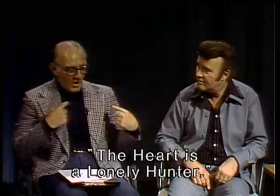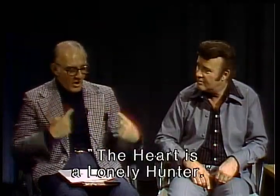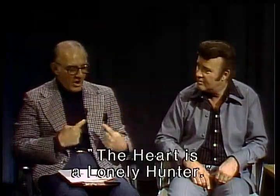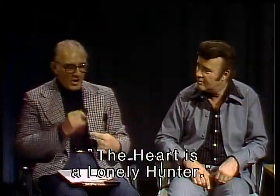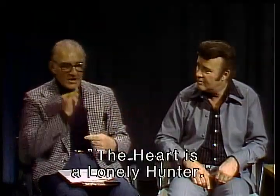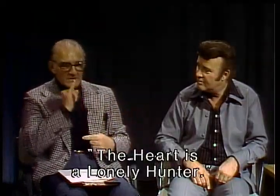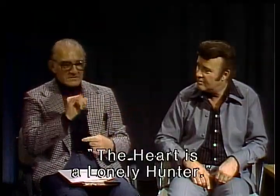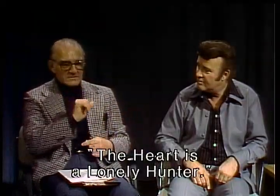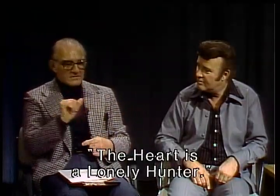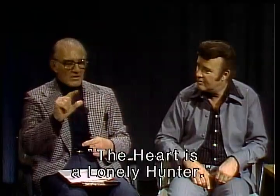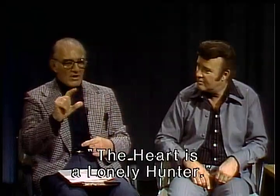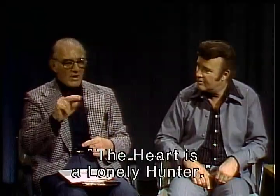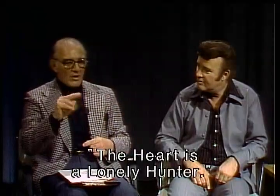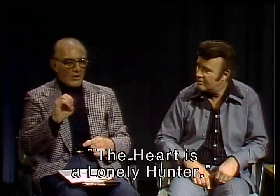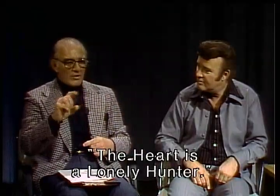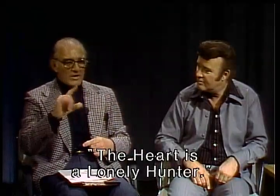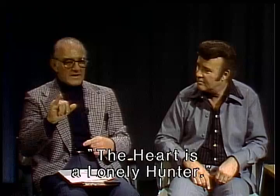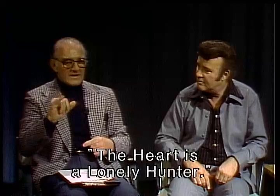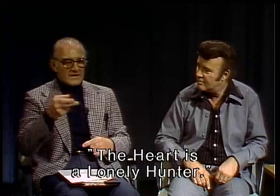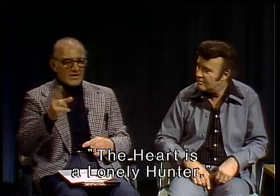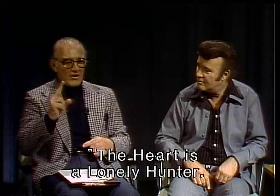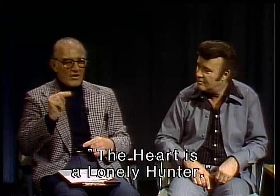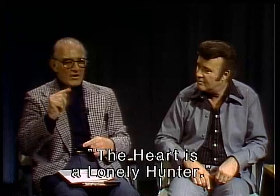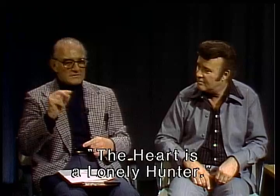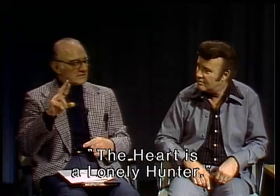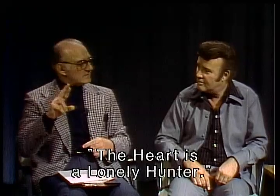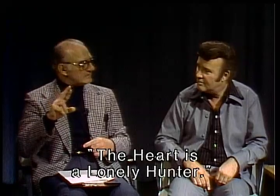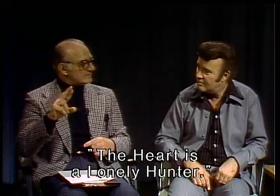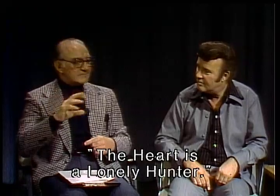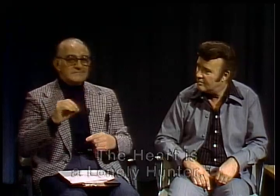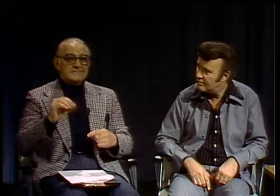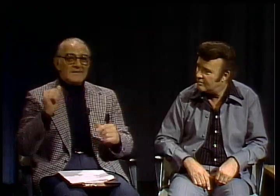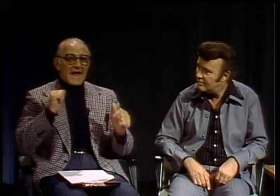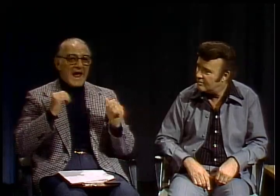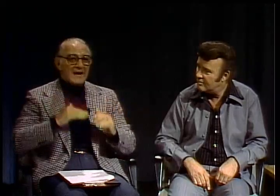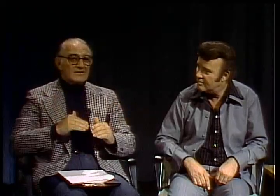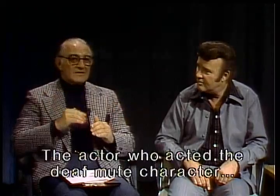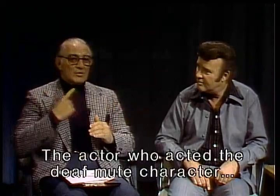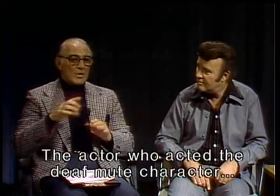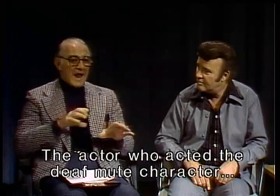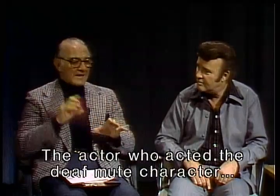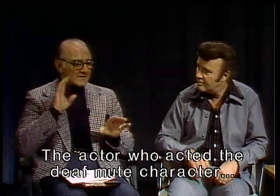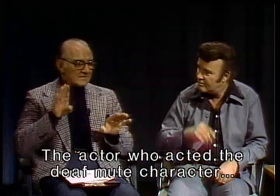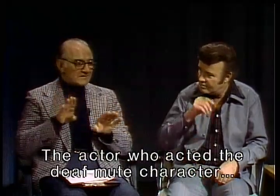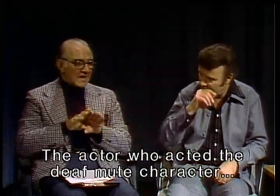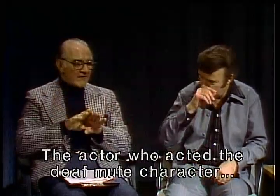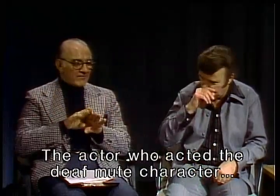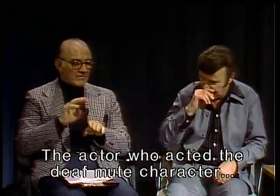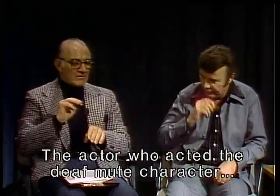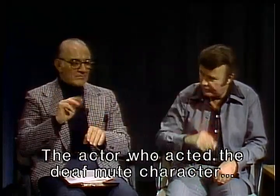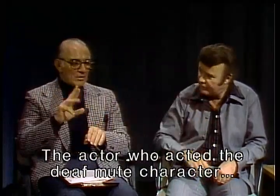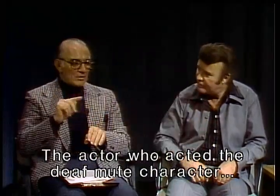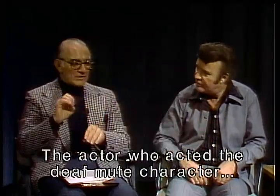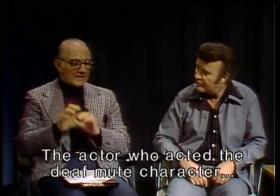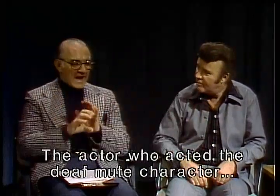Heart is a Lonely Hunter. Actor who acted the deaf mute